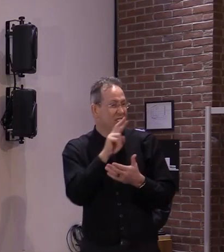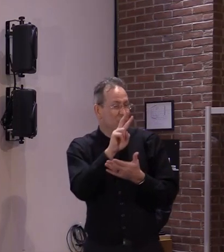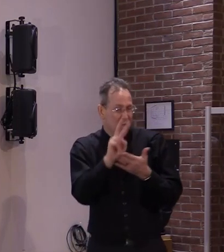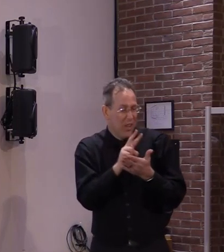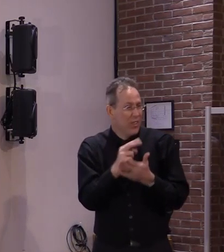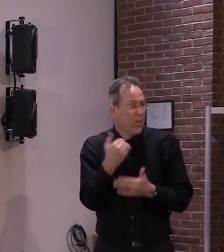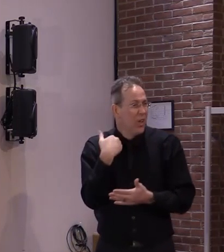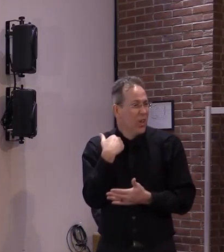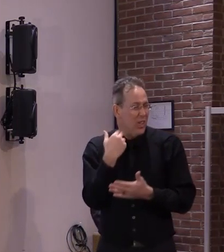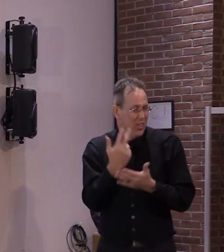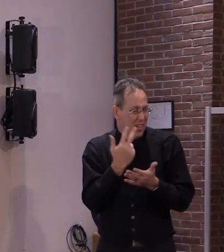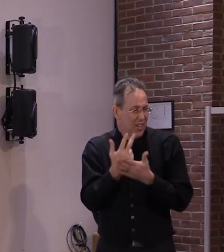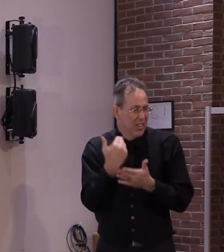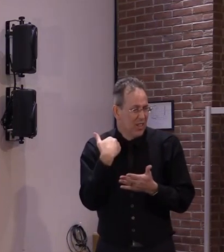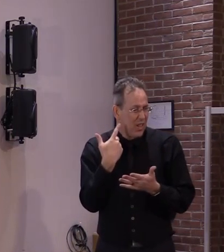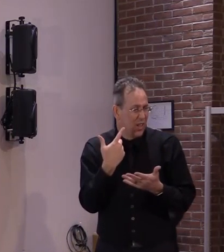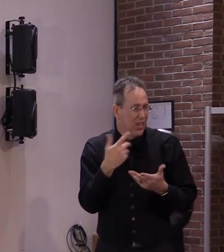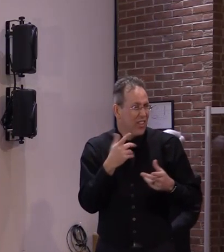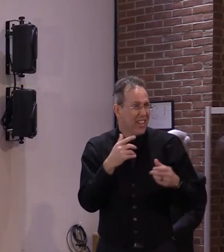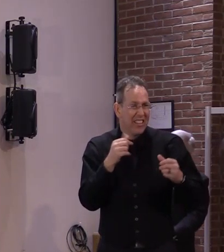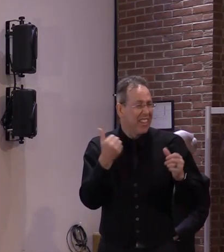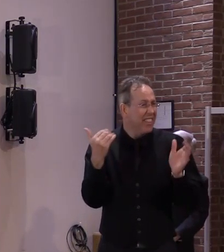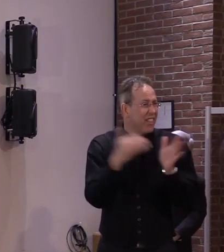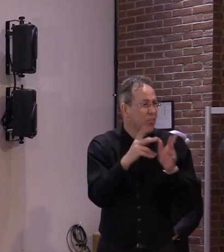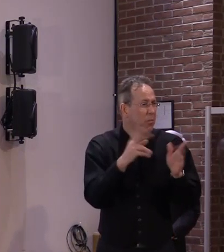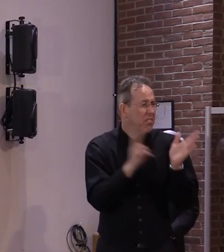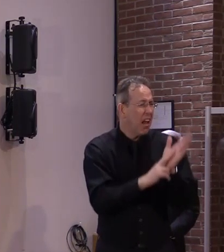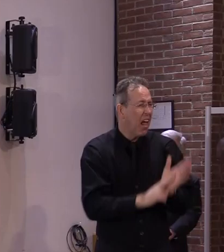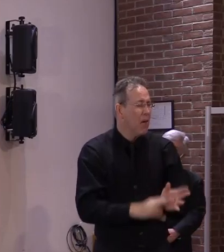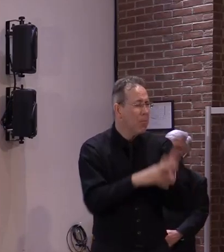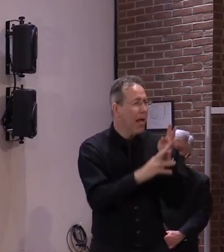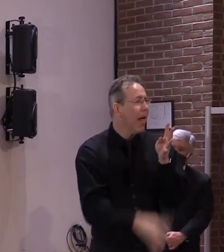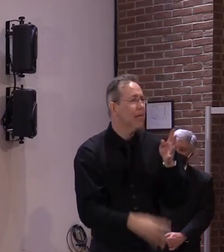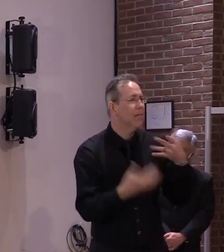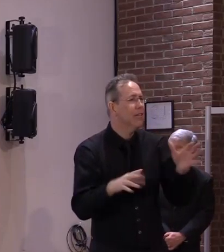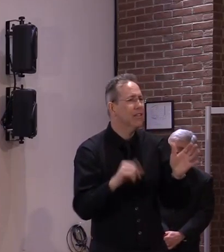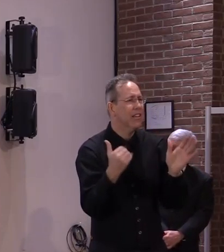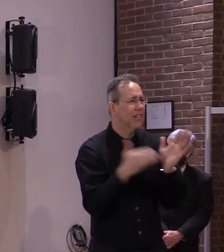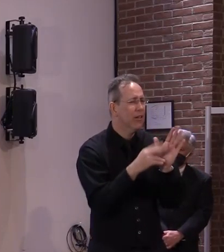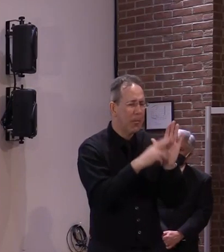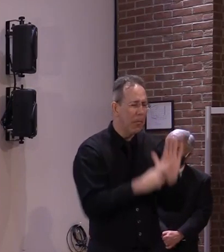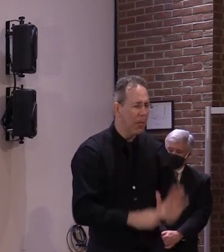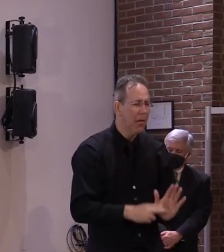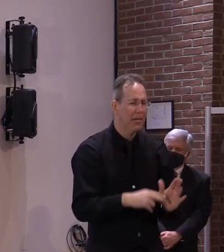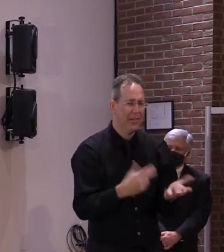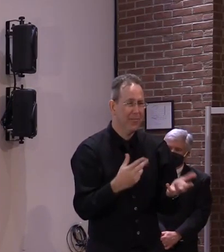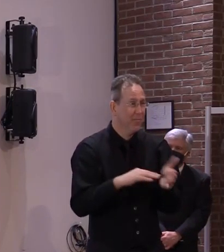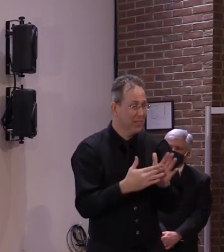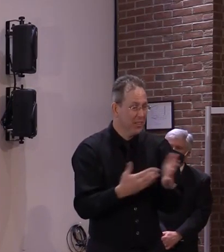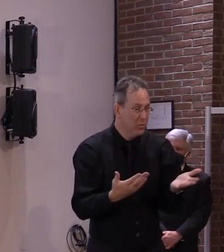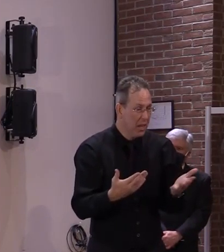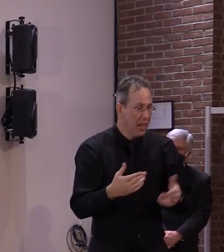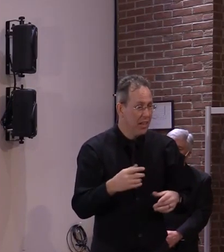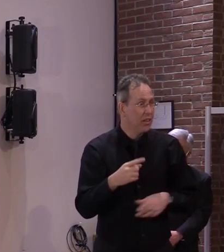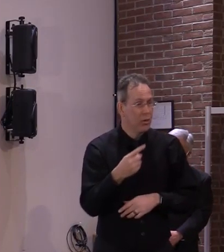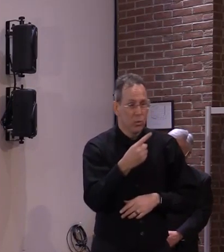the population within this age band. I think that's doing pretty well. It looks like if we keep this pace